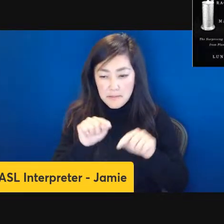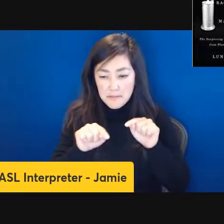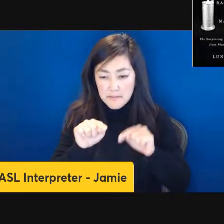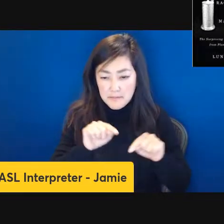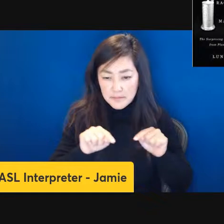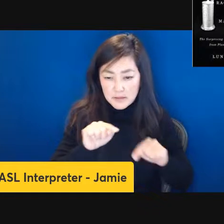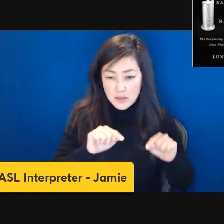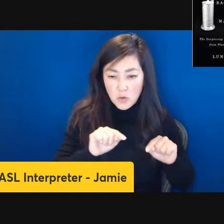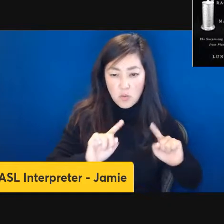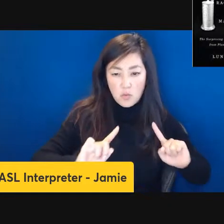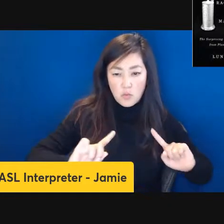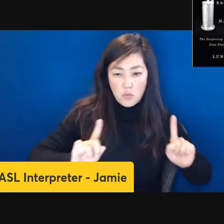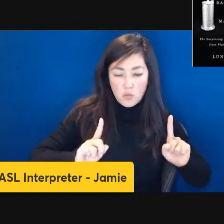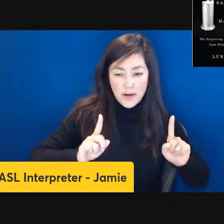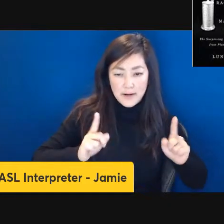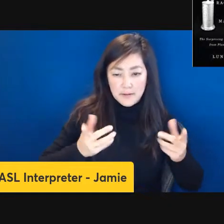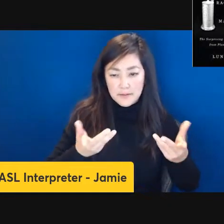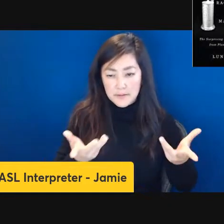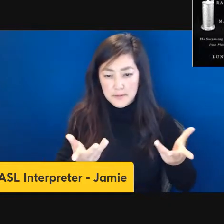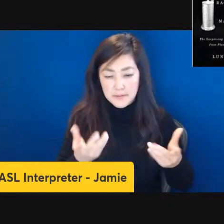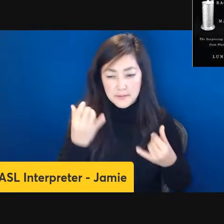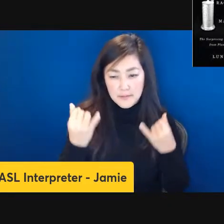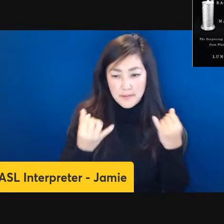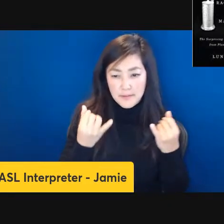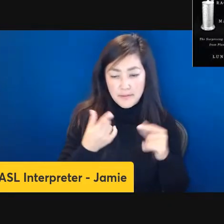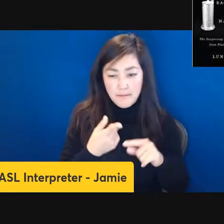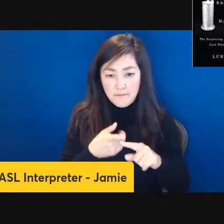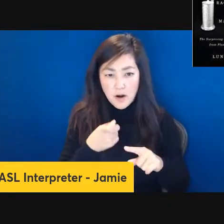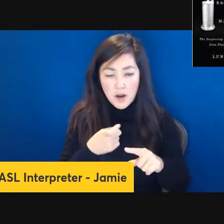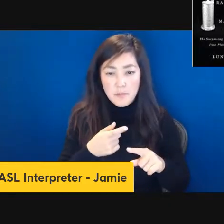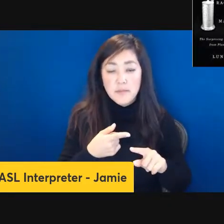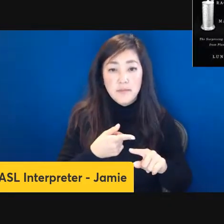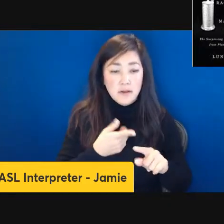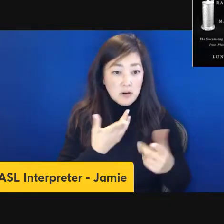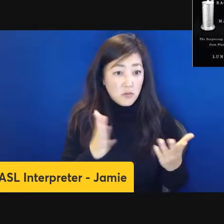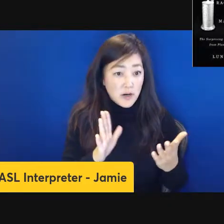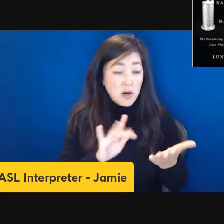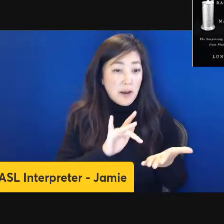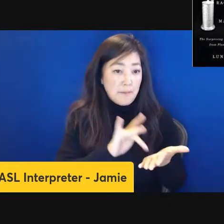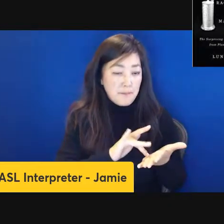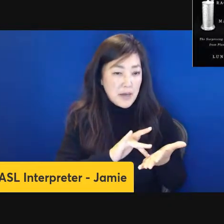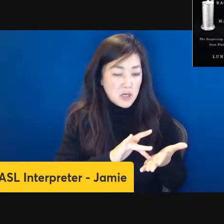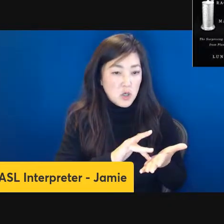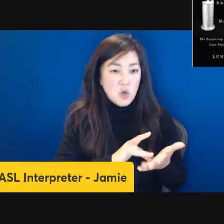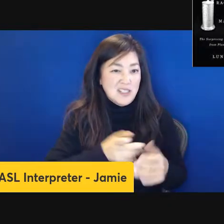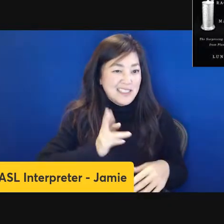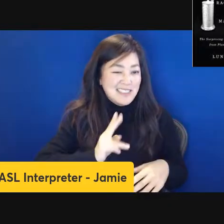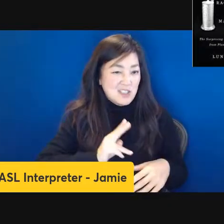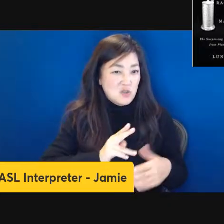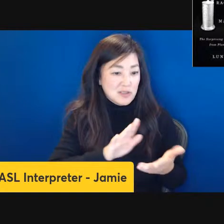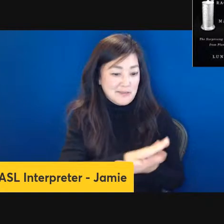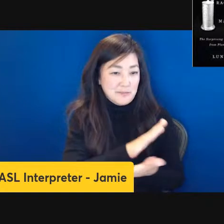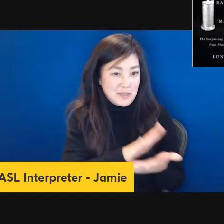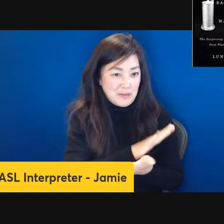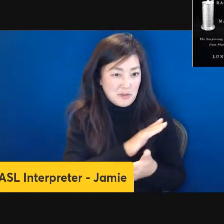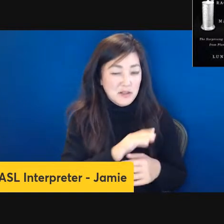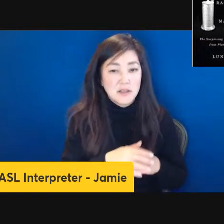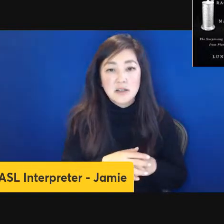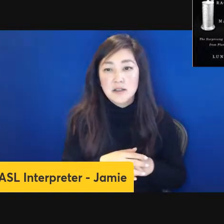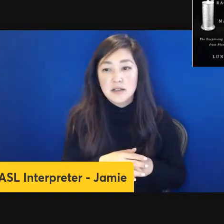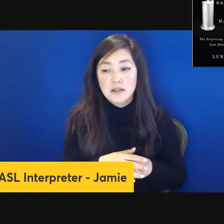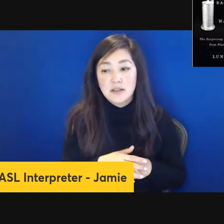idea in the scientific literature and other historical documents, and we'll give you just a